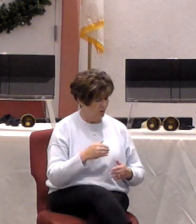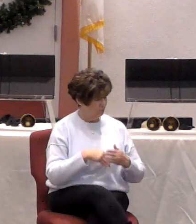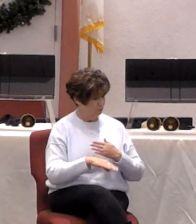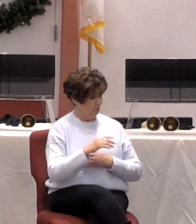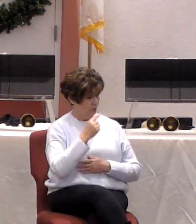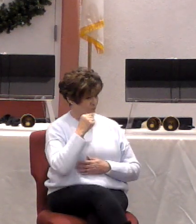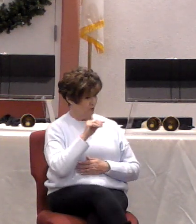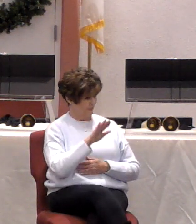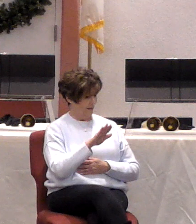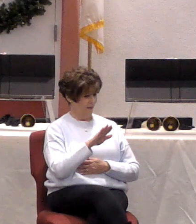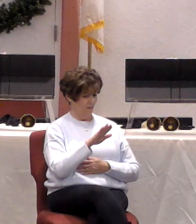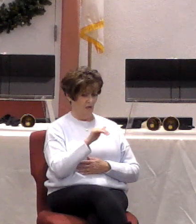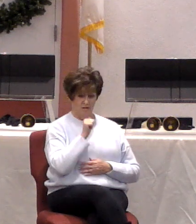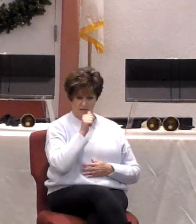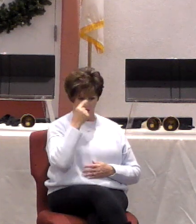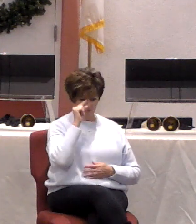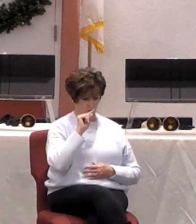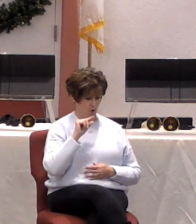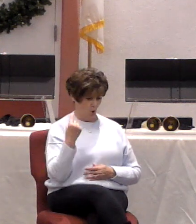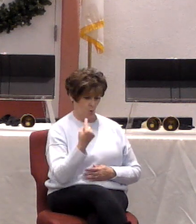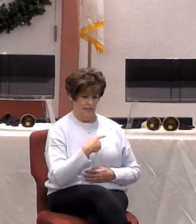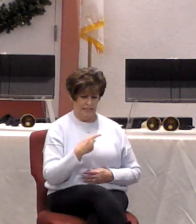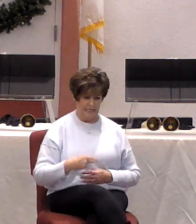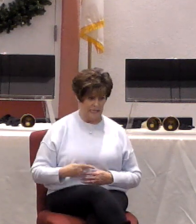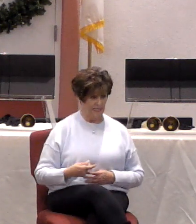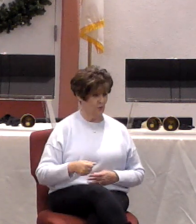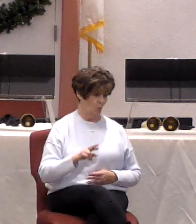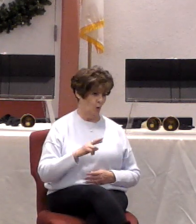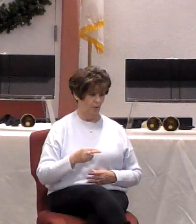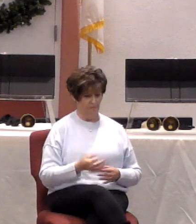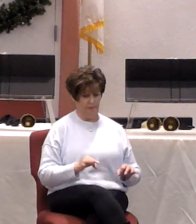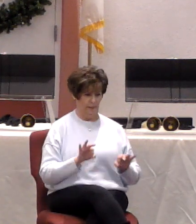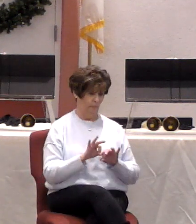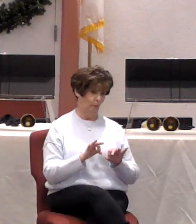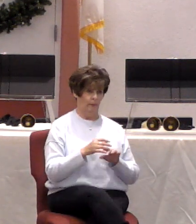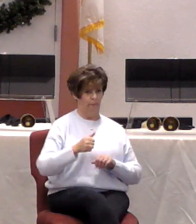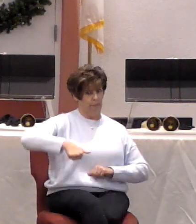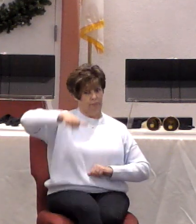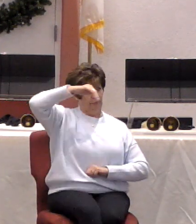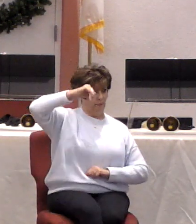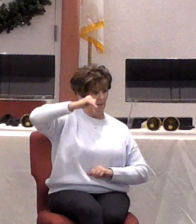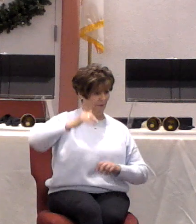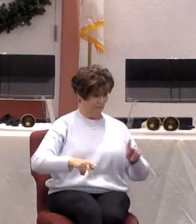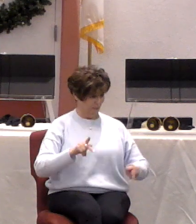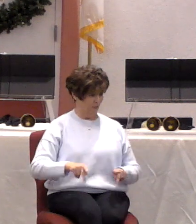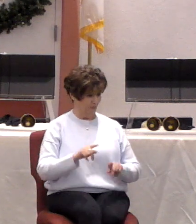Savior. That's still the message for us. Jesus, he's